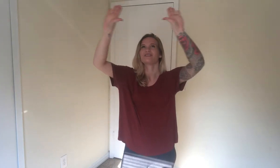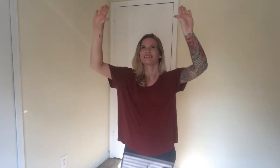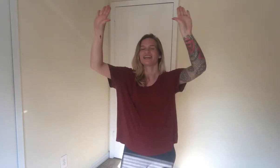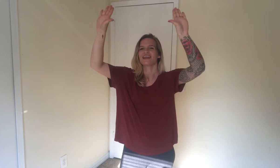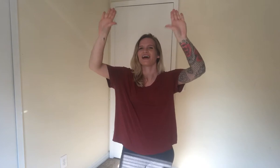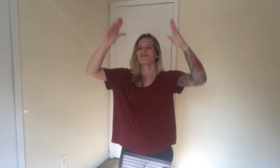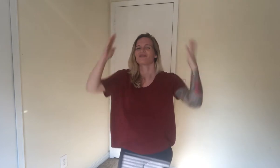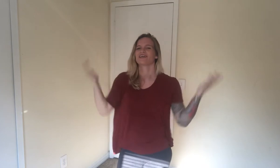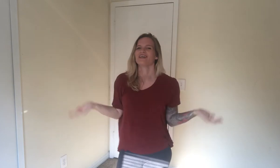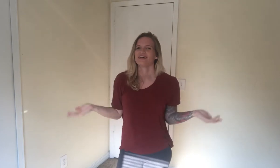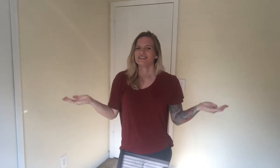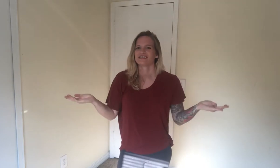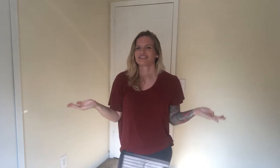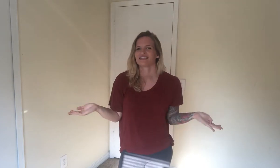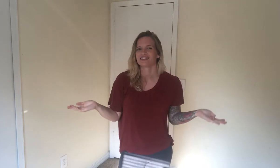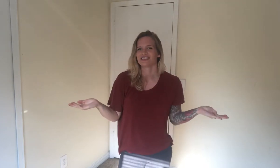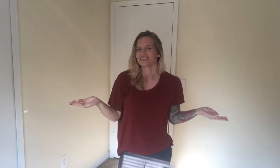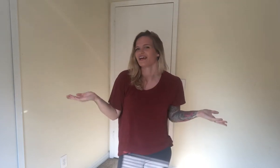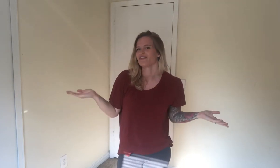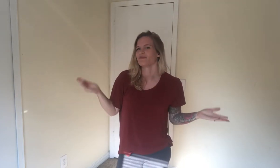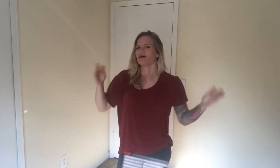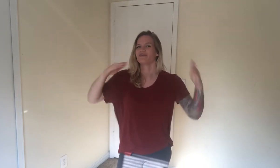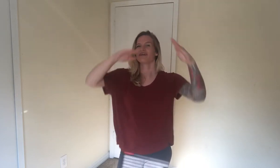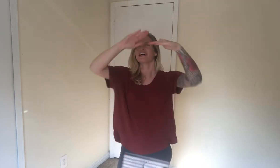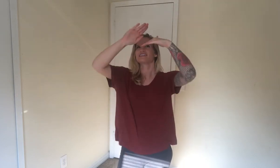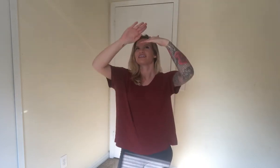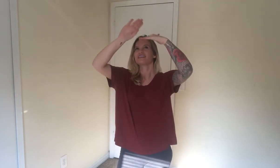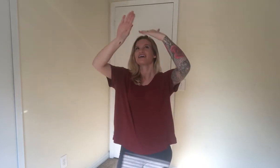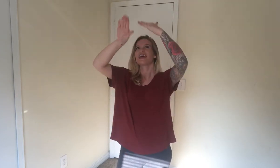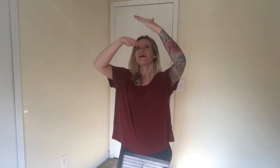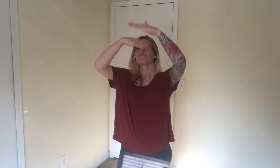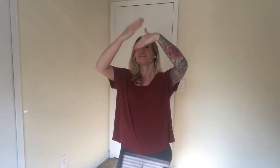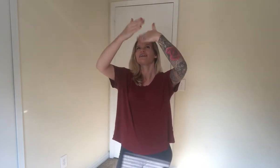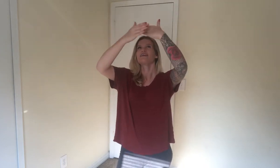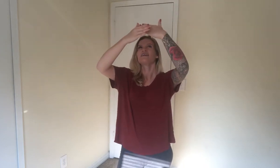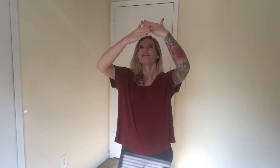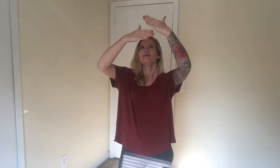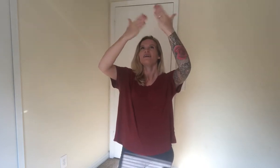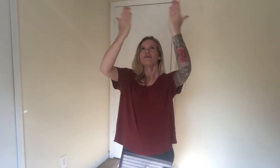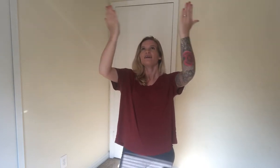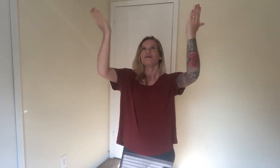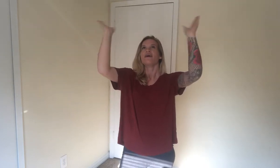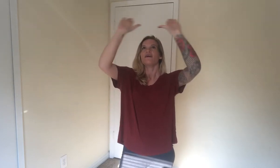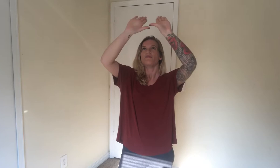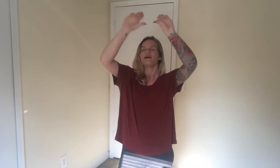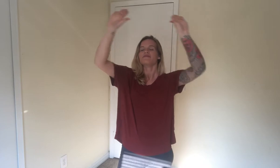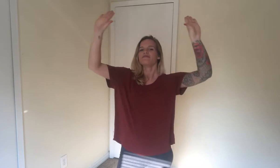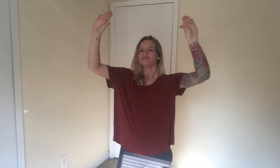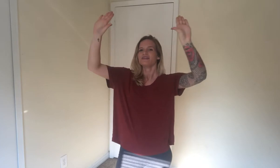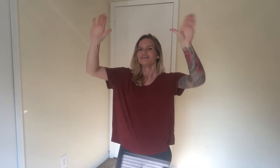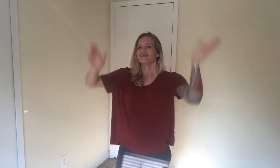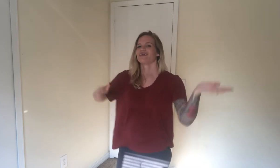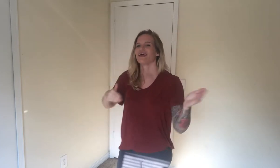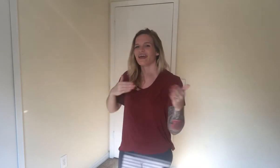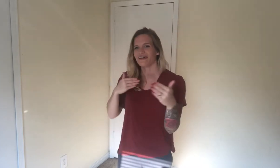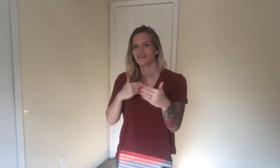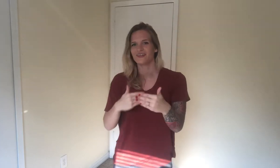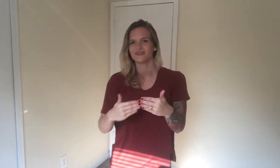it like that, but since she says heaven above, I signed it like heaven above and